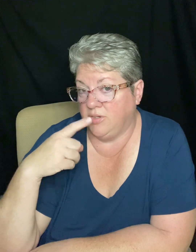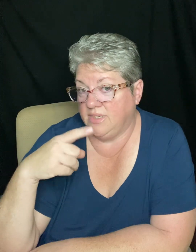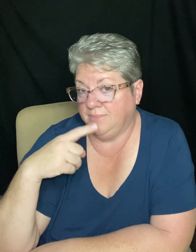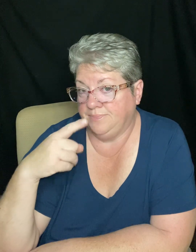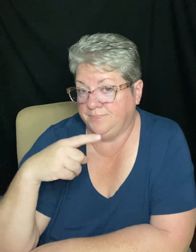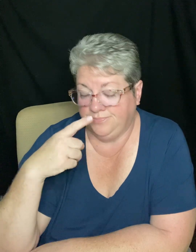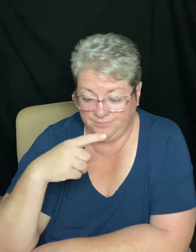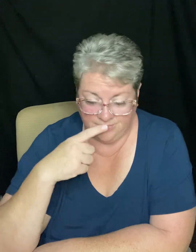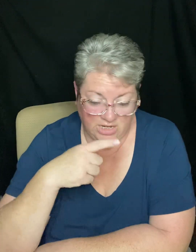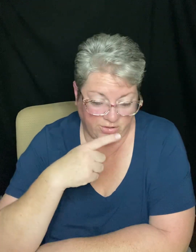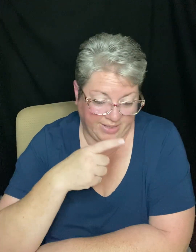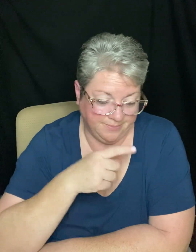person. Hearing.